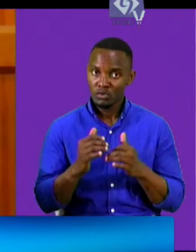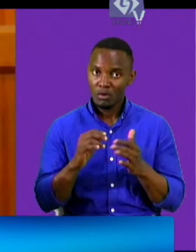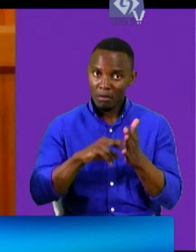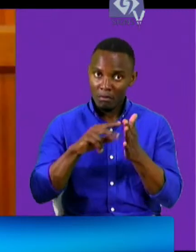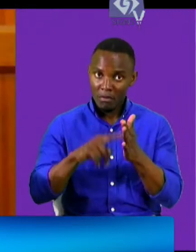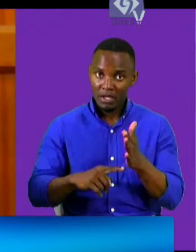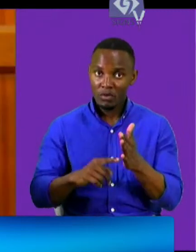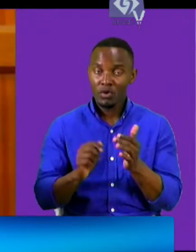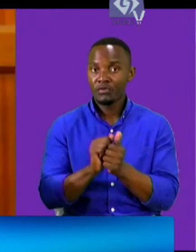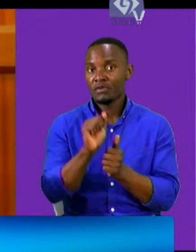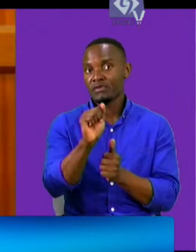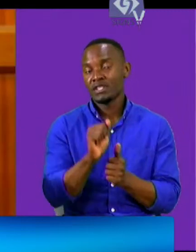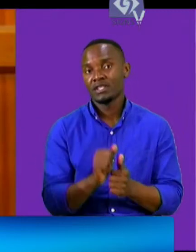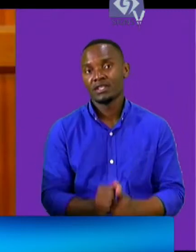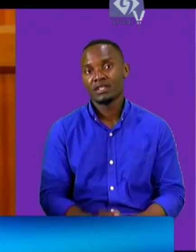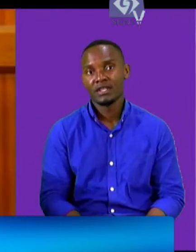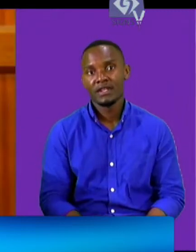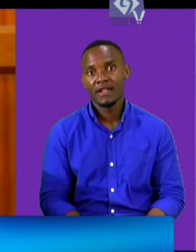March.